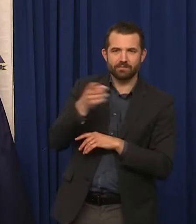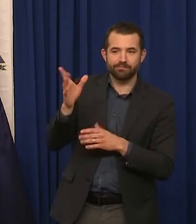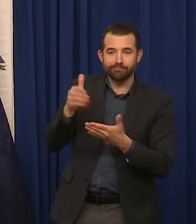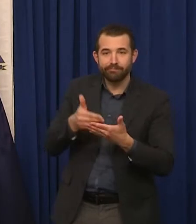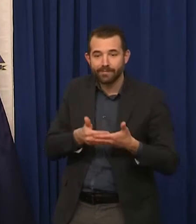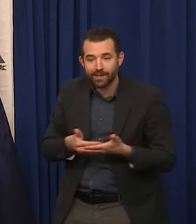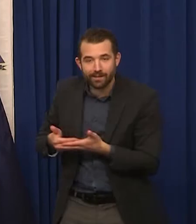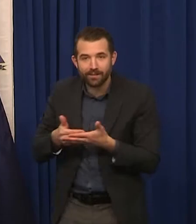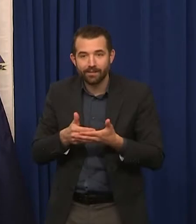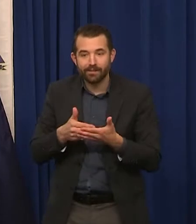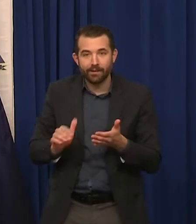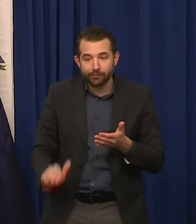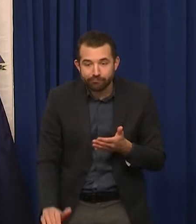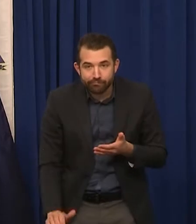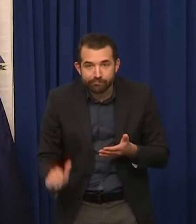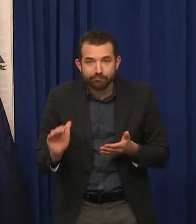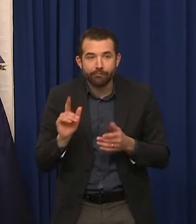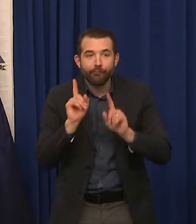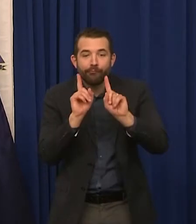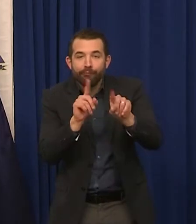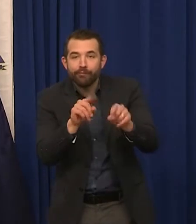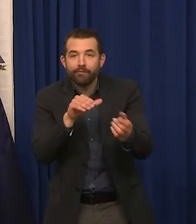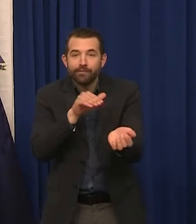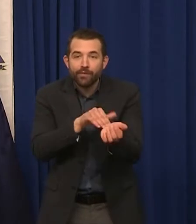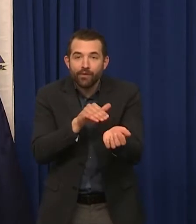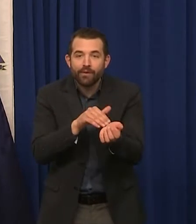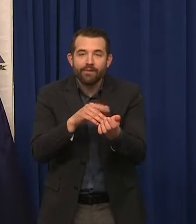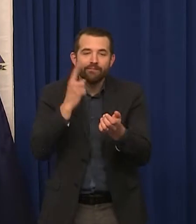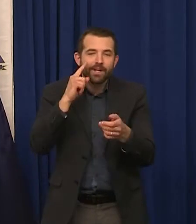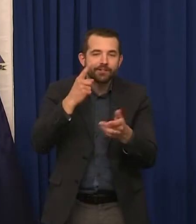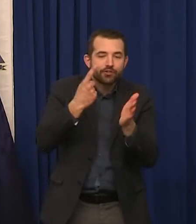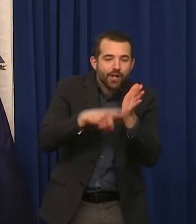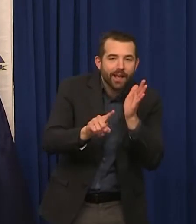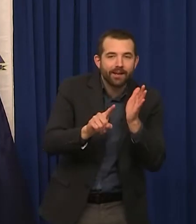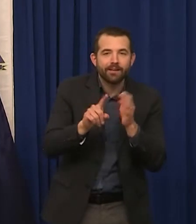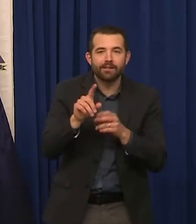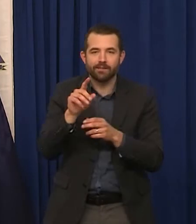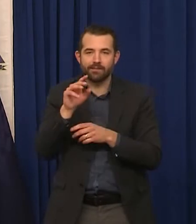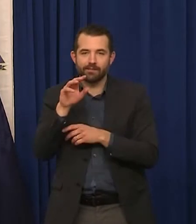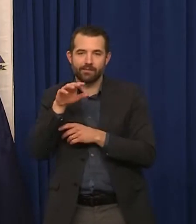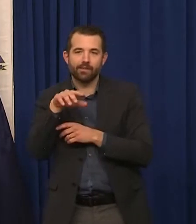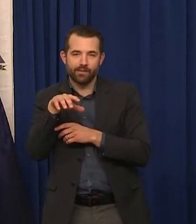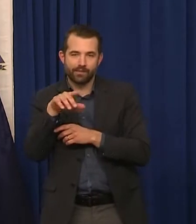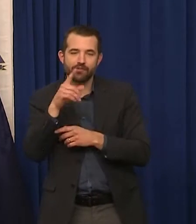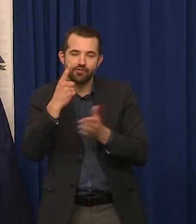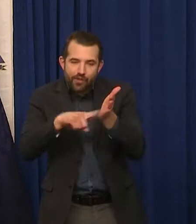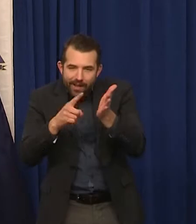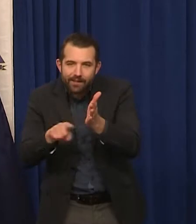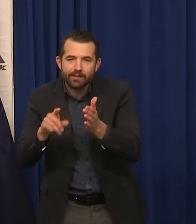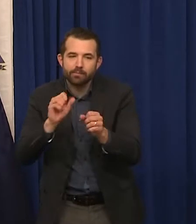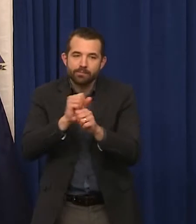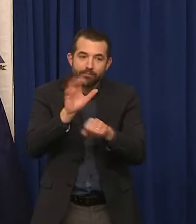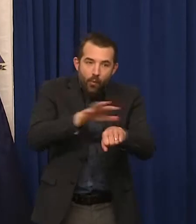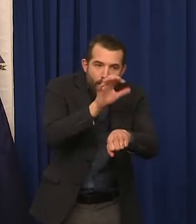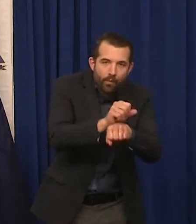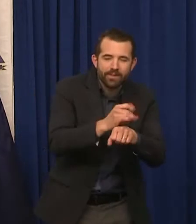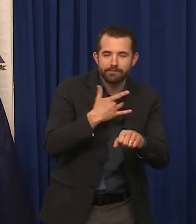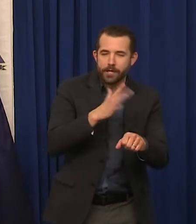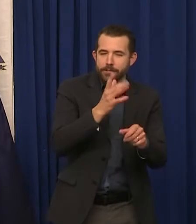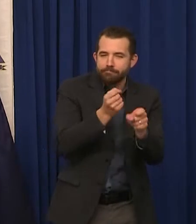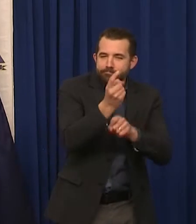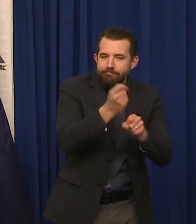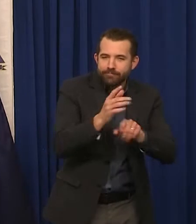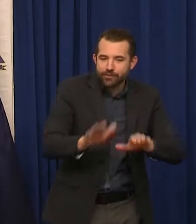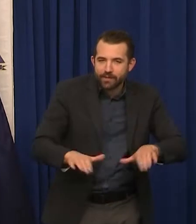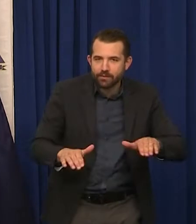health. COVID-19 is not an occasion to put those visits on hold. Pediatricians across